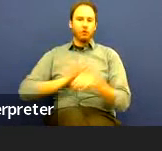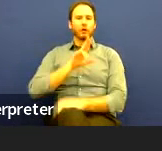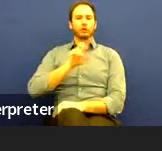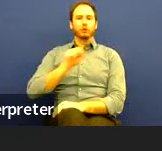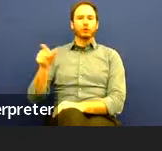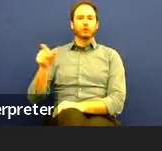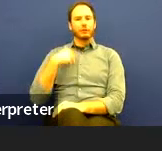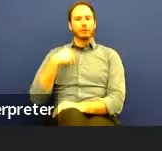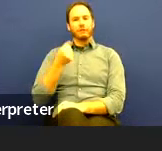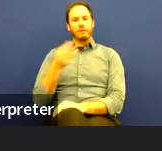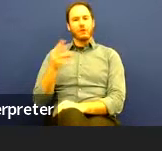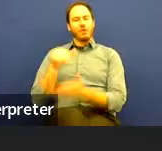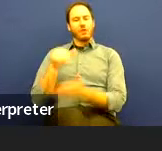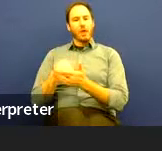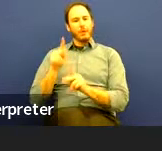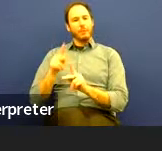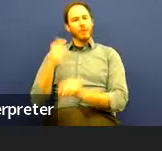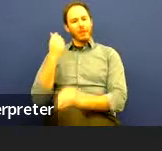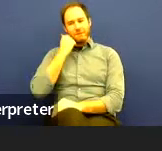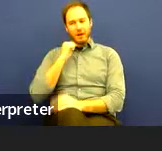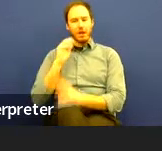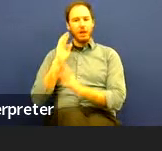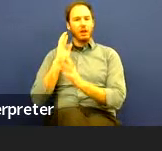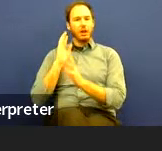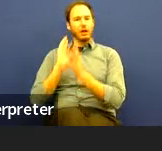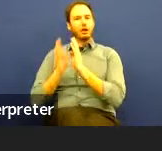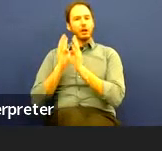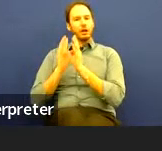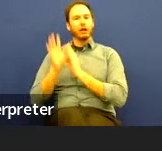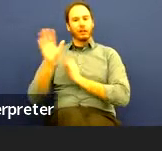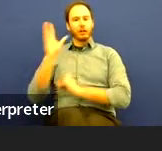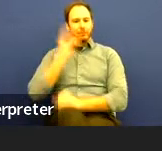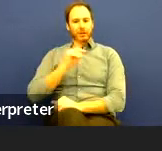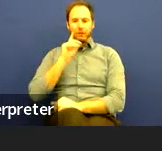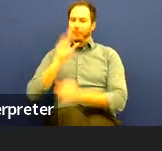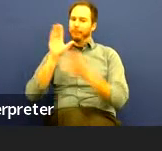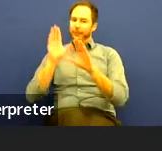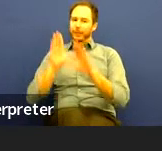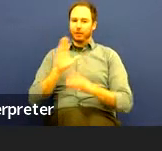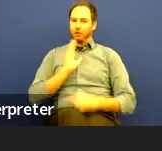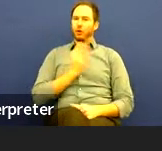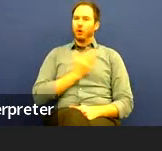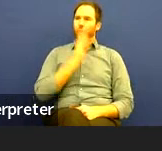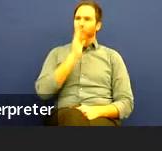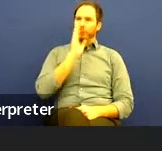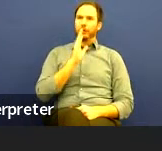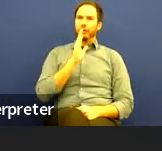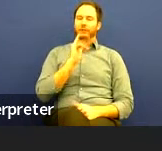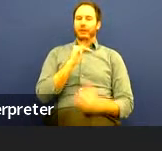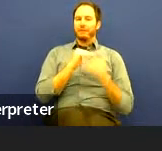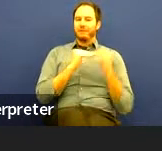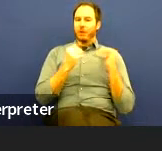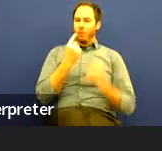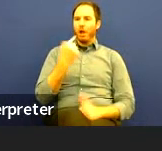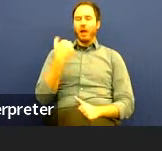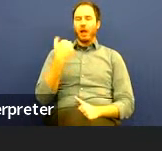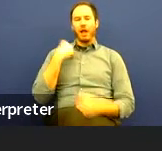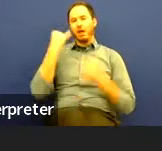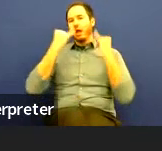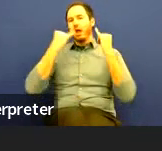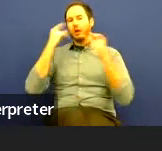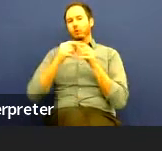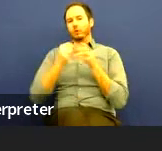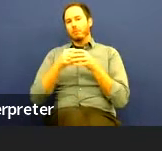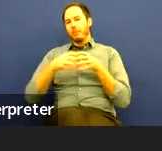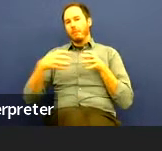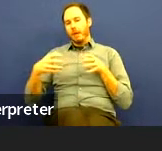get a couple thousand people per day through it because it's just that amazing. This is our phase 1. We do have ideas to expand